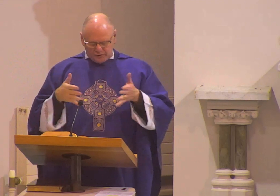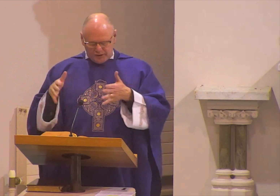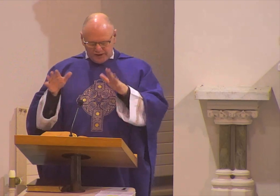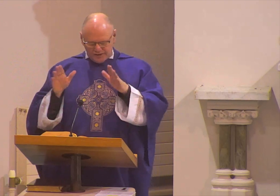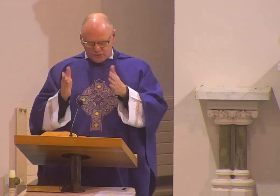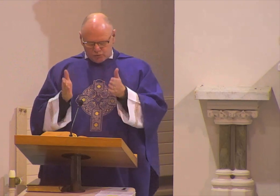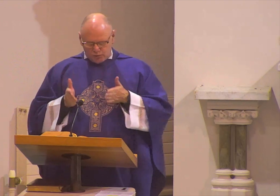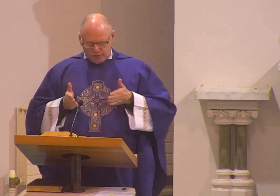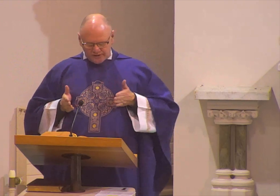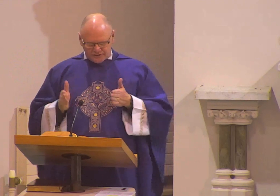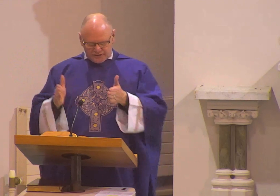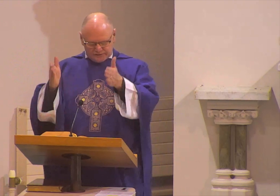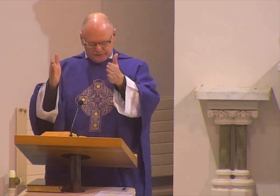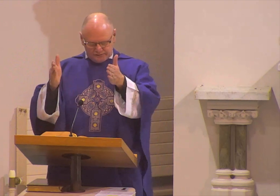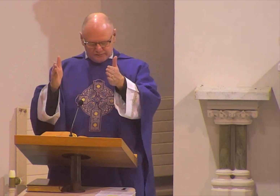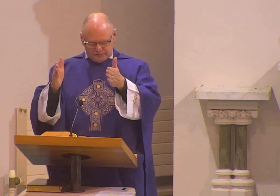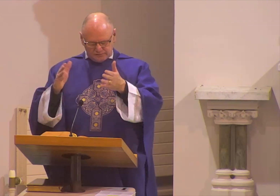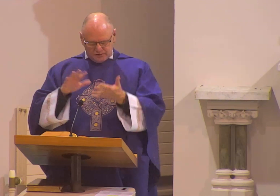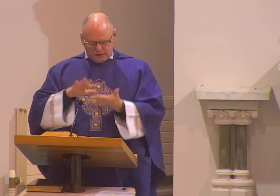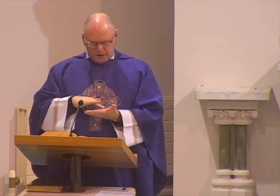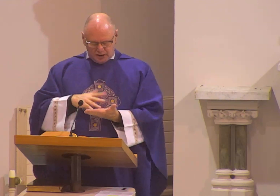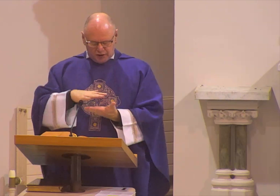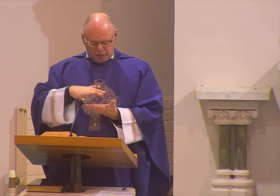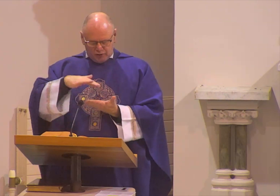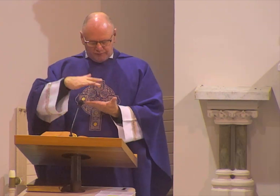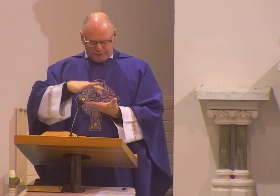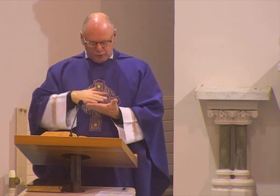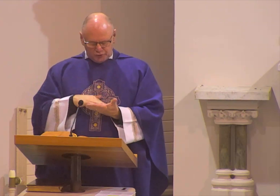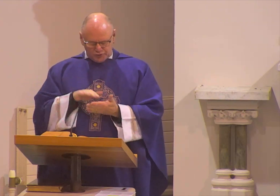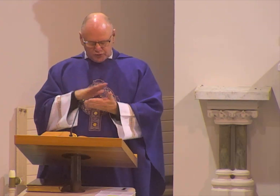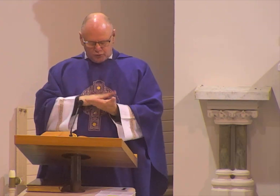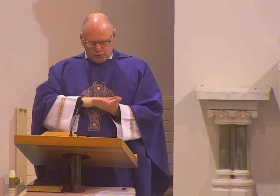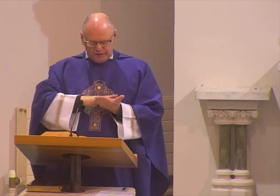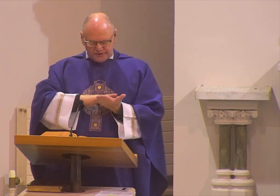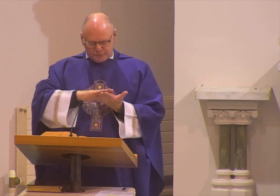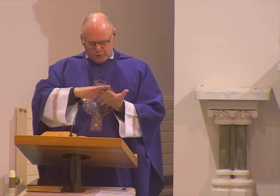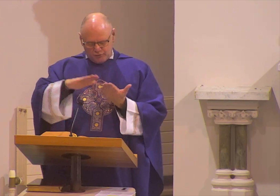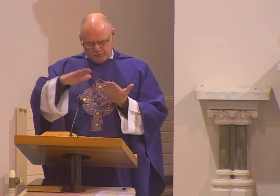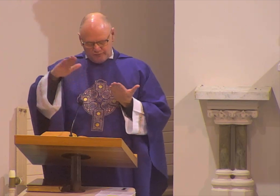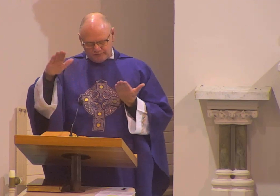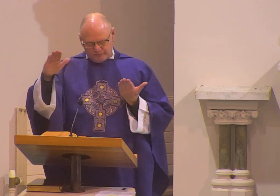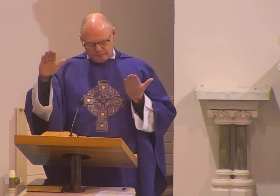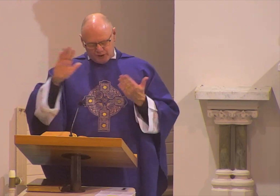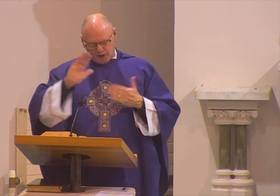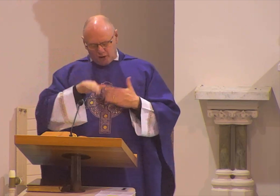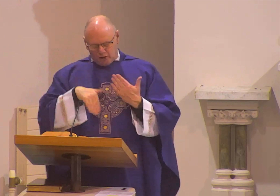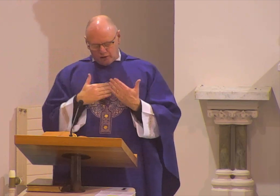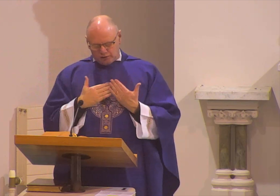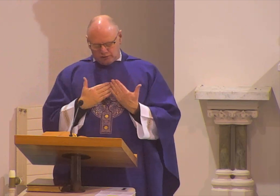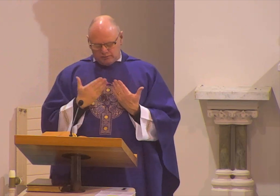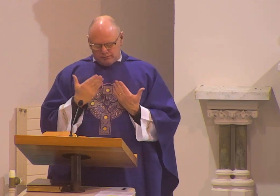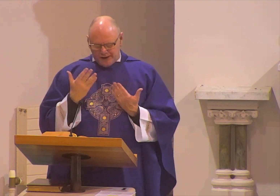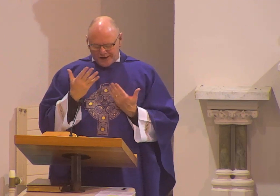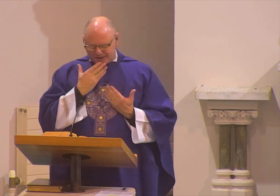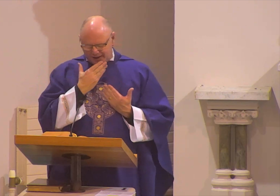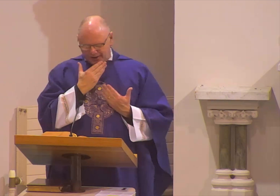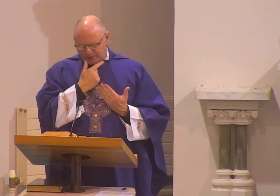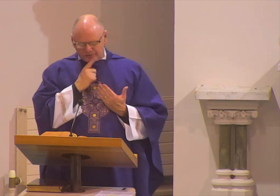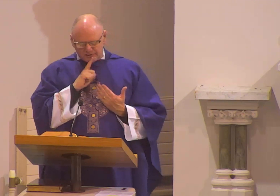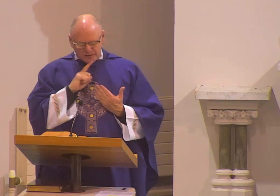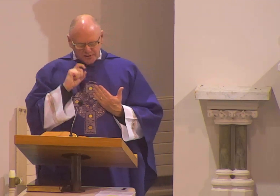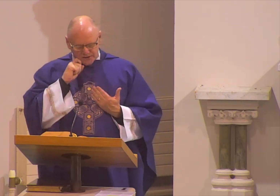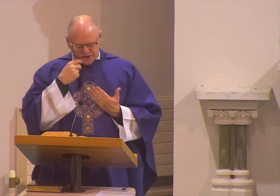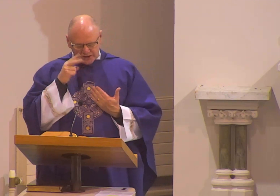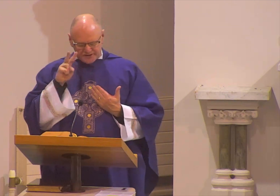Winding ways will be straightened, and rough roads will be smooth. All